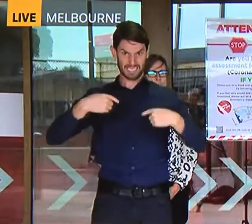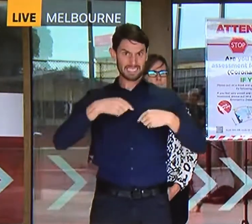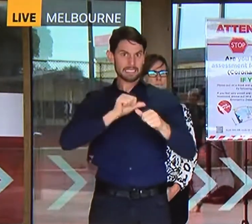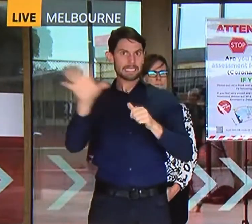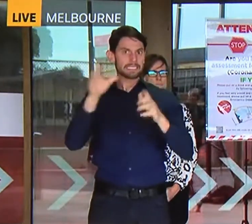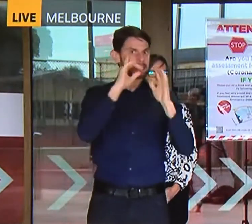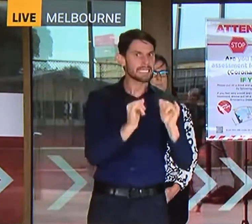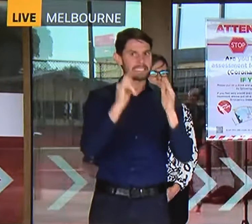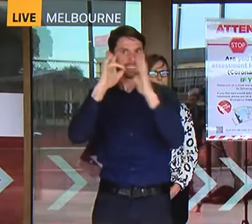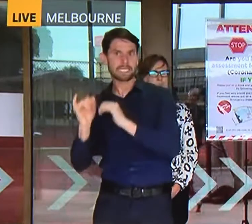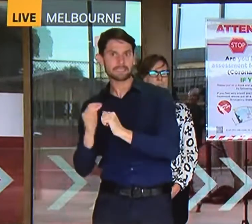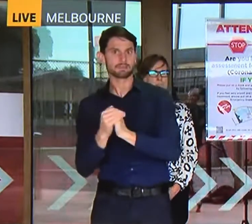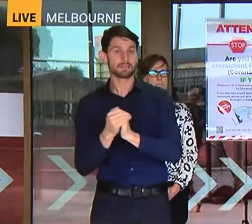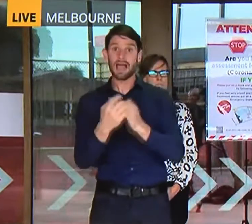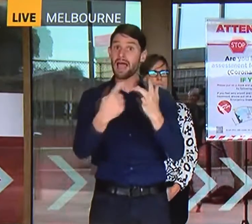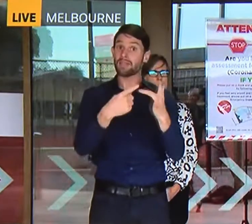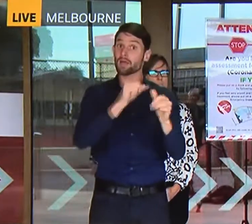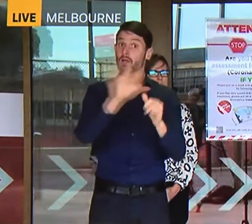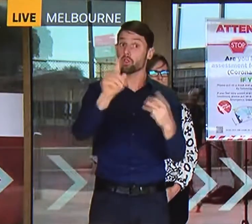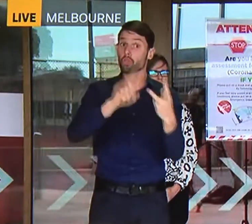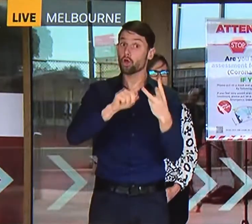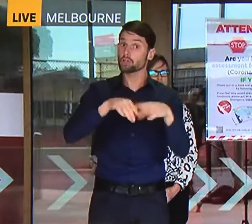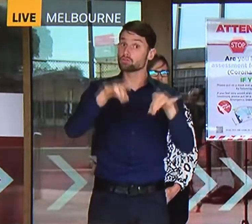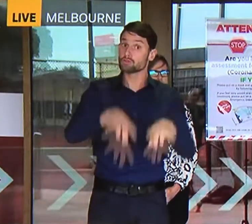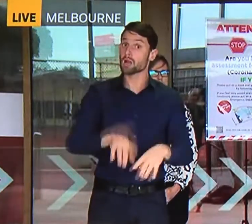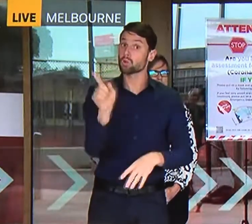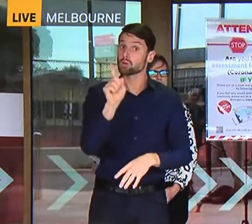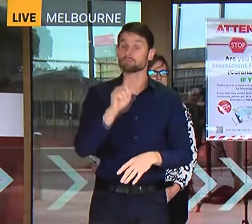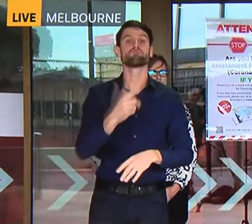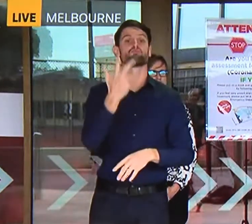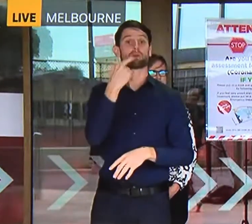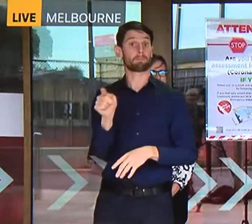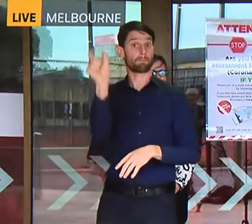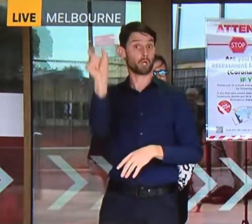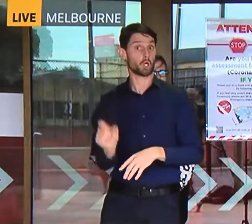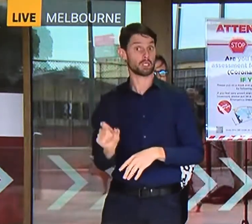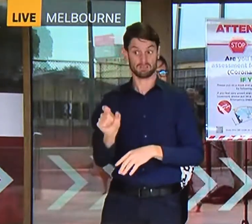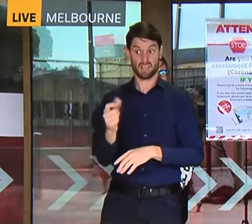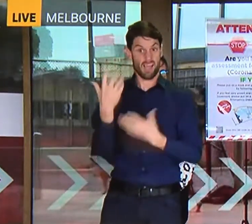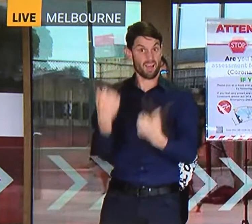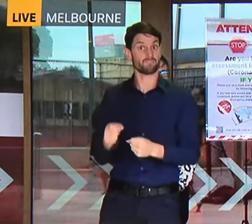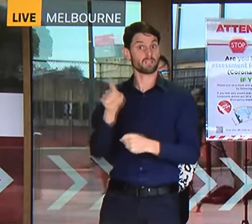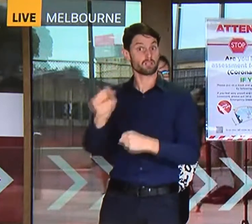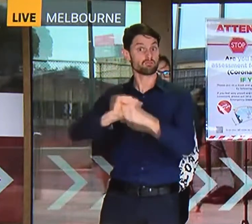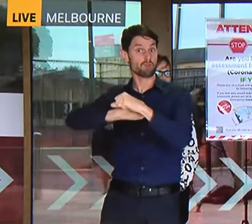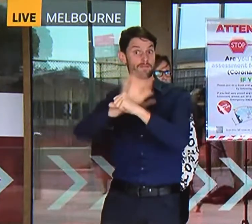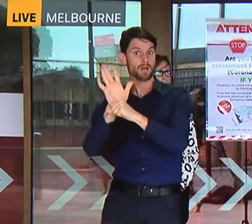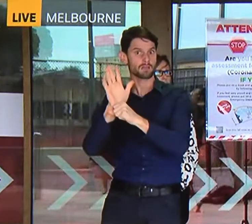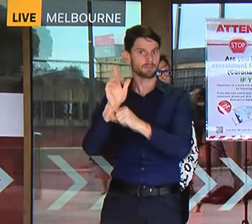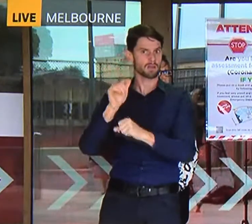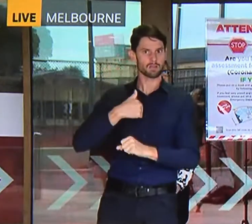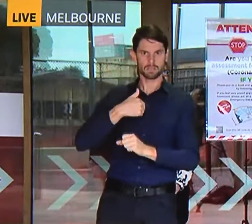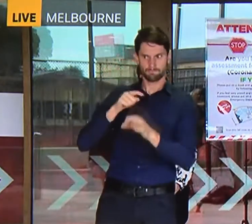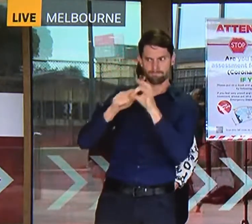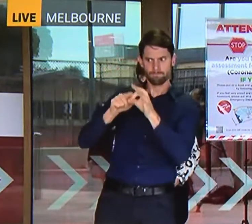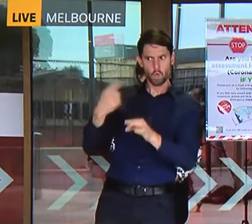us to do the third thing, which is to contact trace. And our contact tracing means chasing down all of those who might have